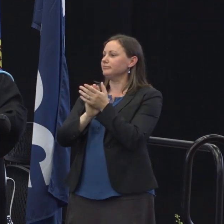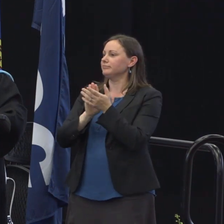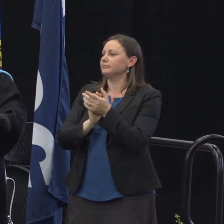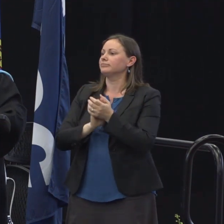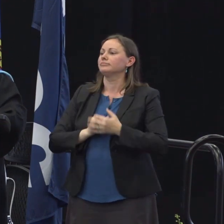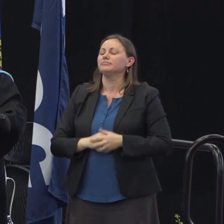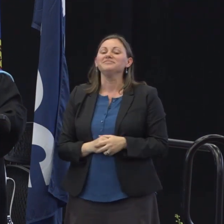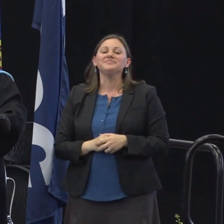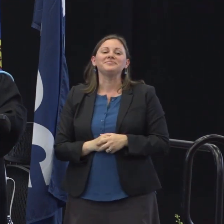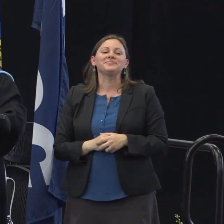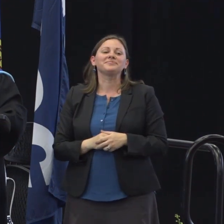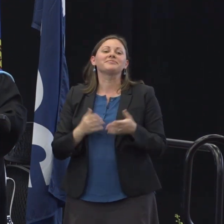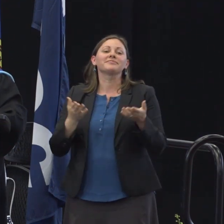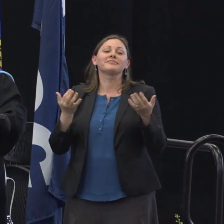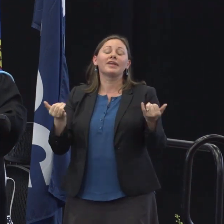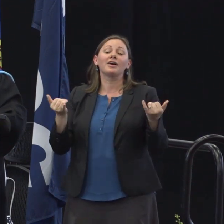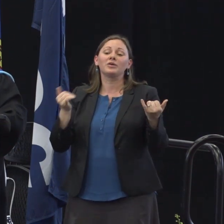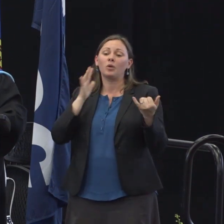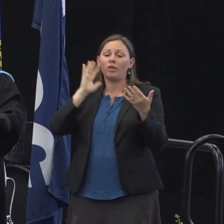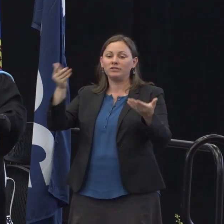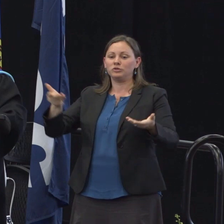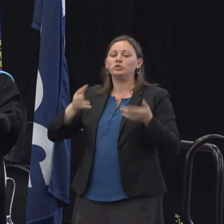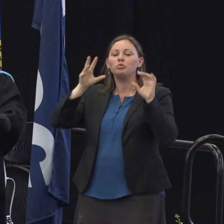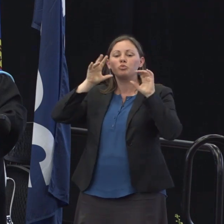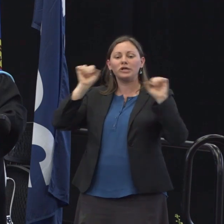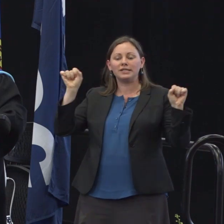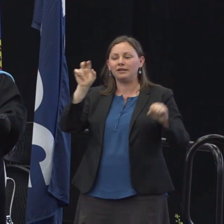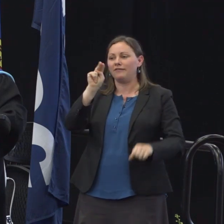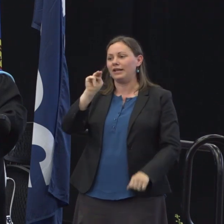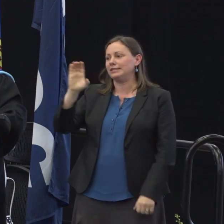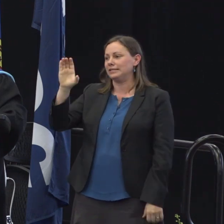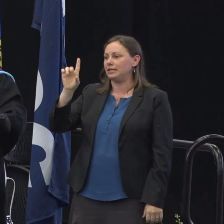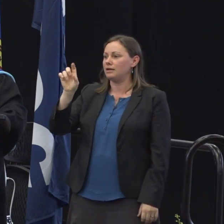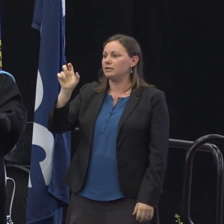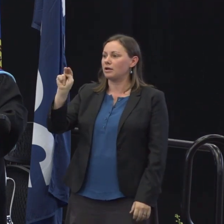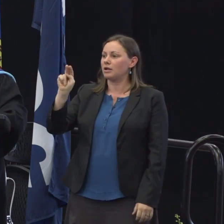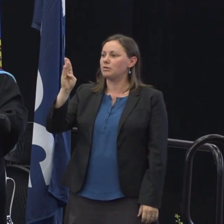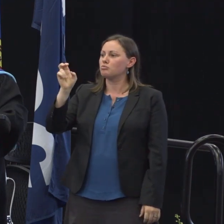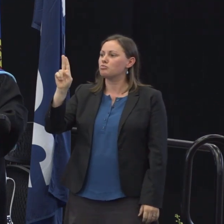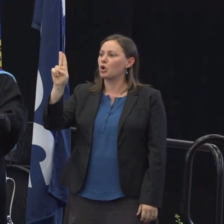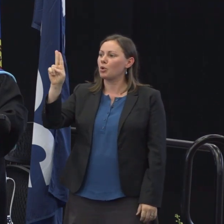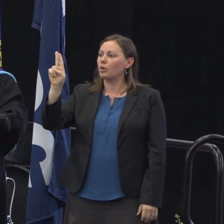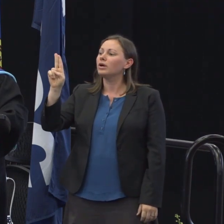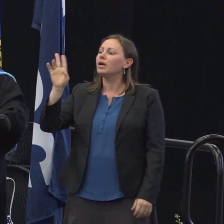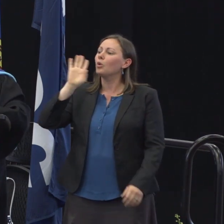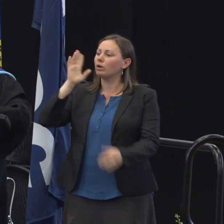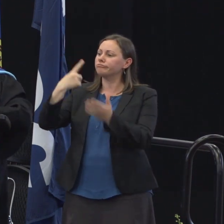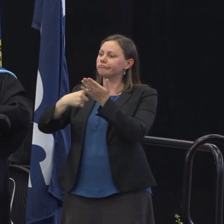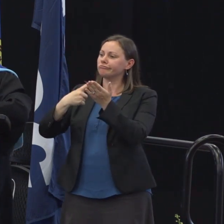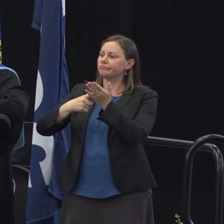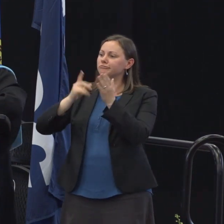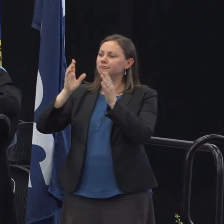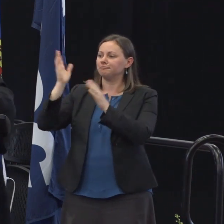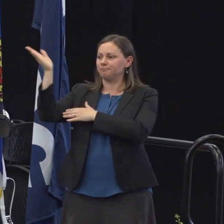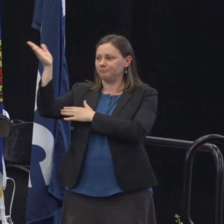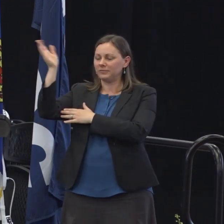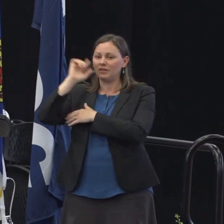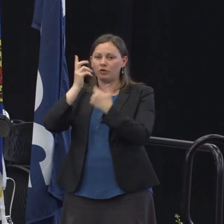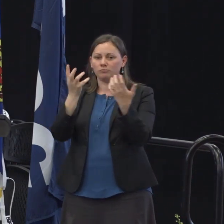And now it's my pleasure to introduce the President of Nova Scotia Community College, Don Bureau, who will address our graduating class of 2017.